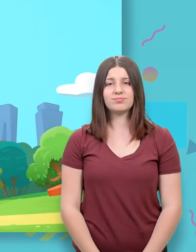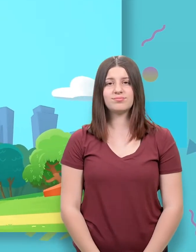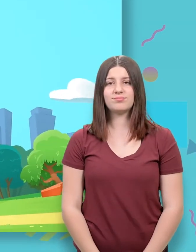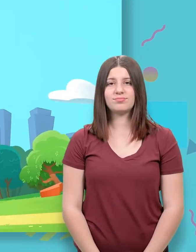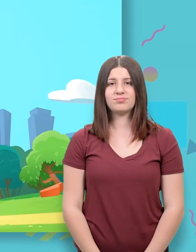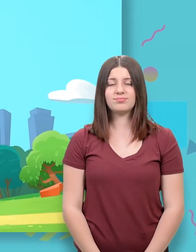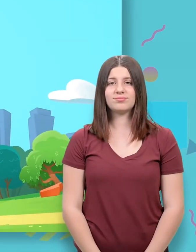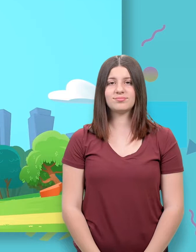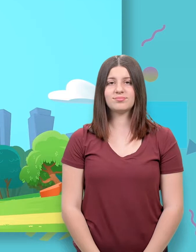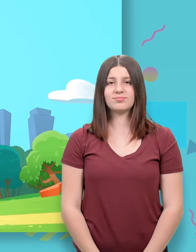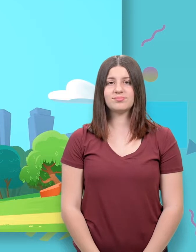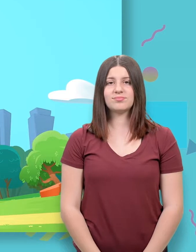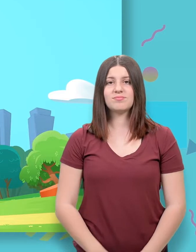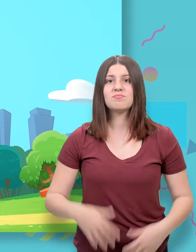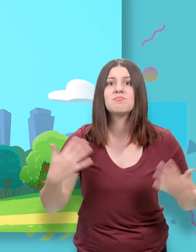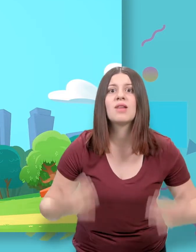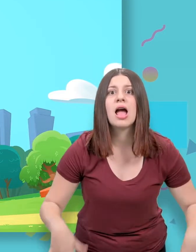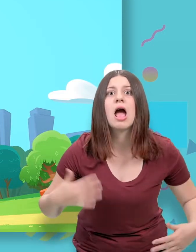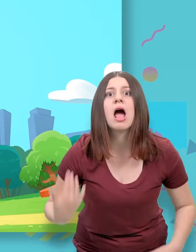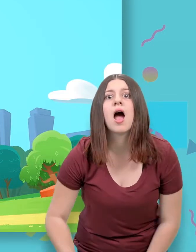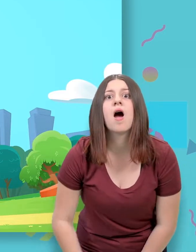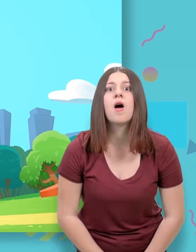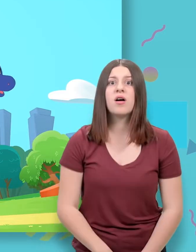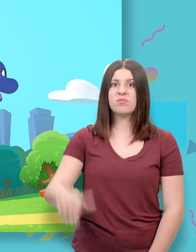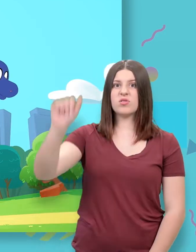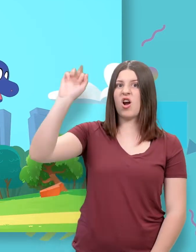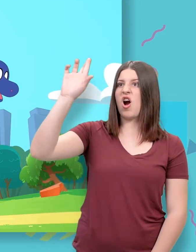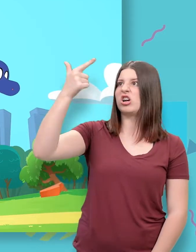Wow! The Argentinosaurus!